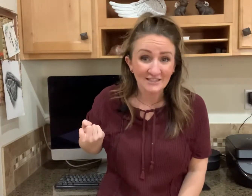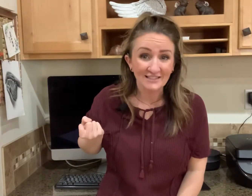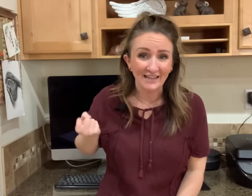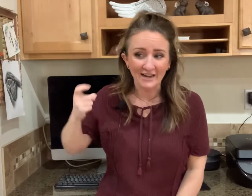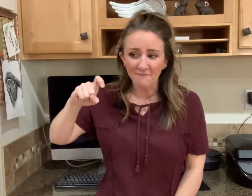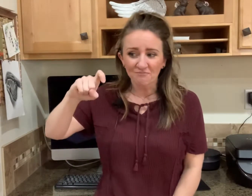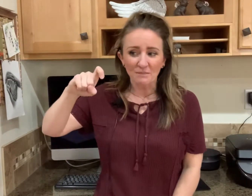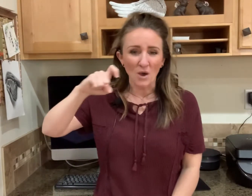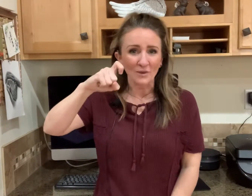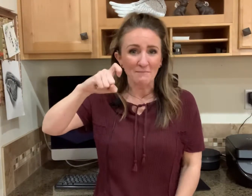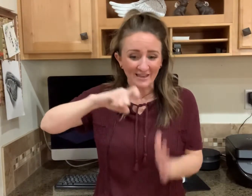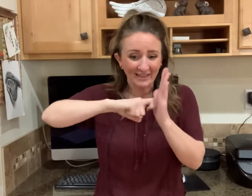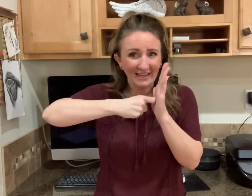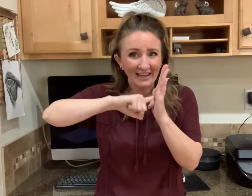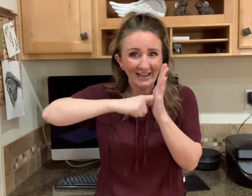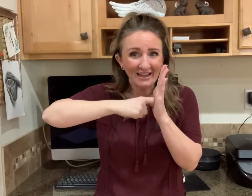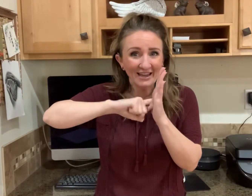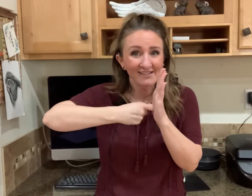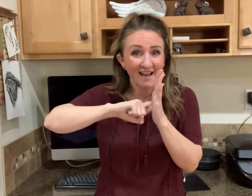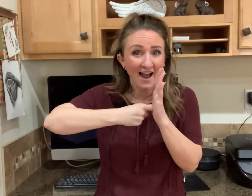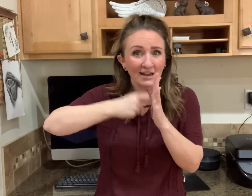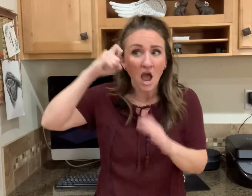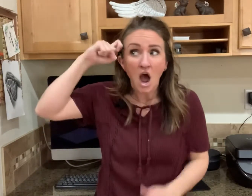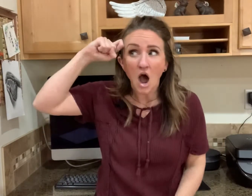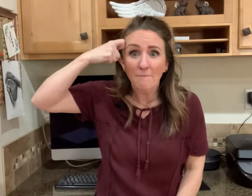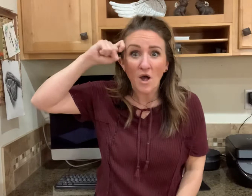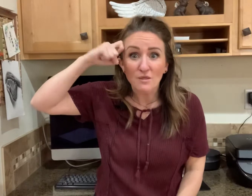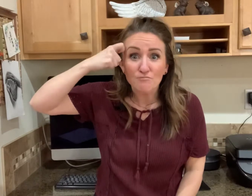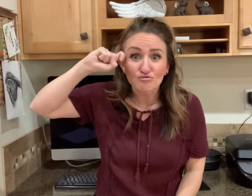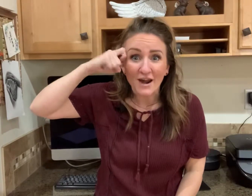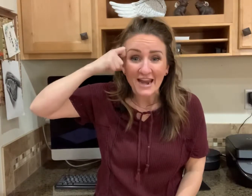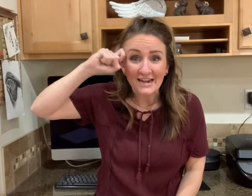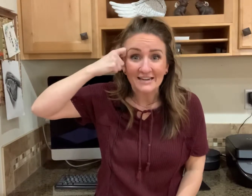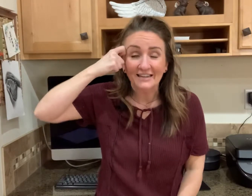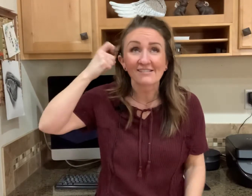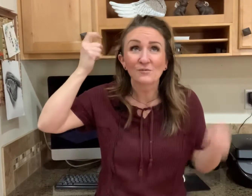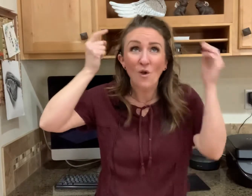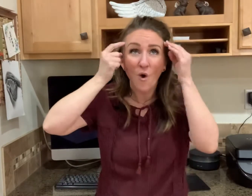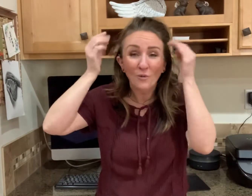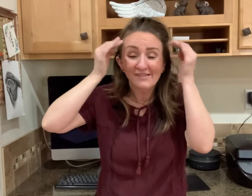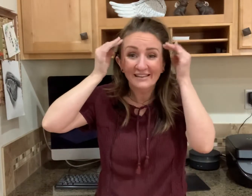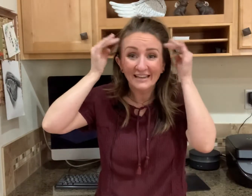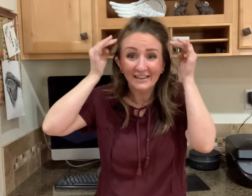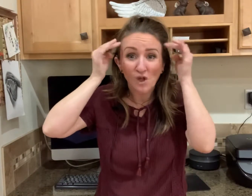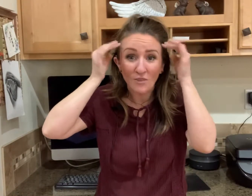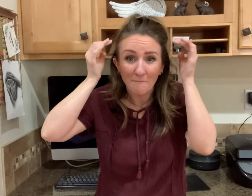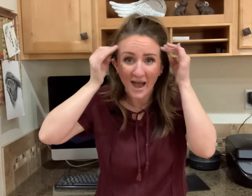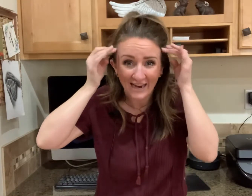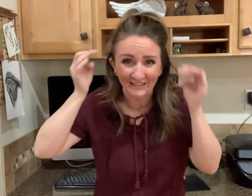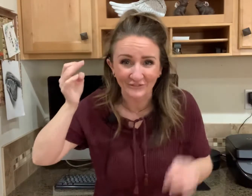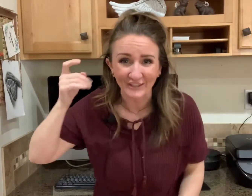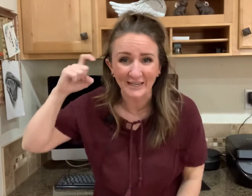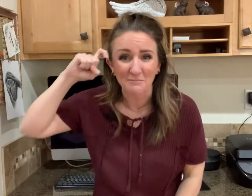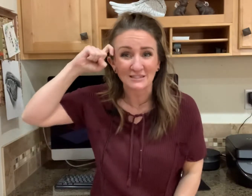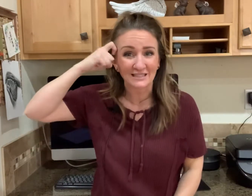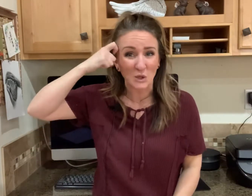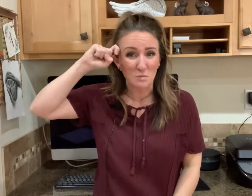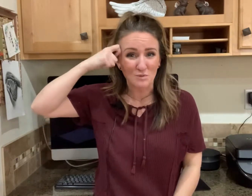Bronson, but we make the key sign up on the brain because it was always keys on the mind for him. So